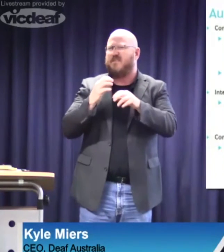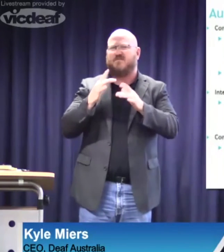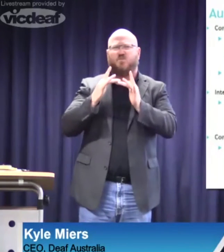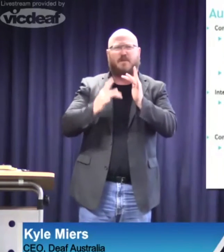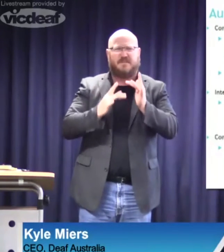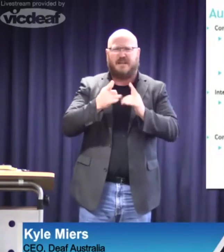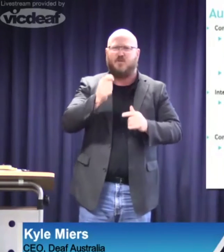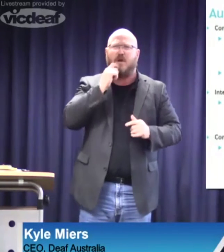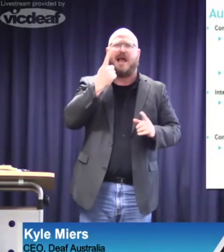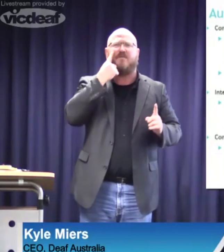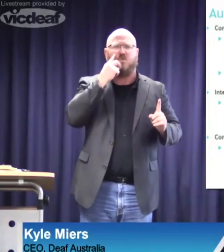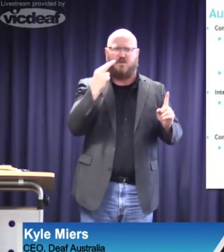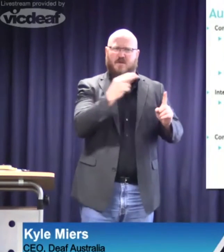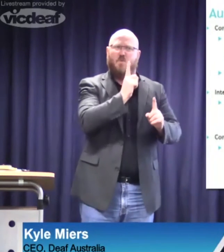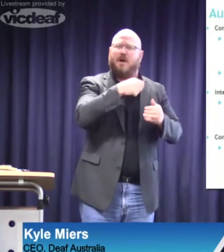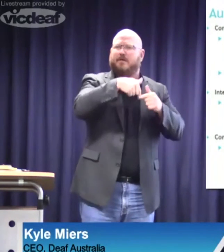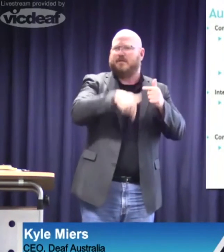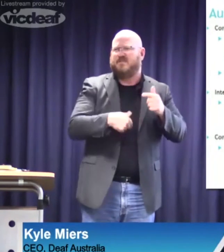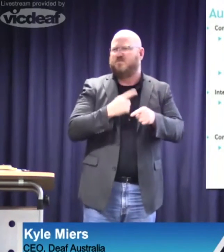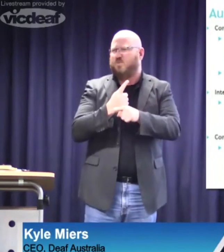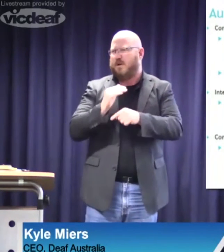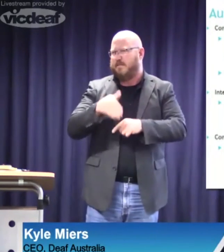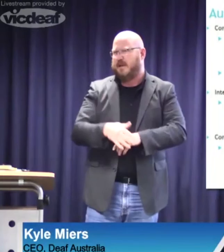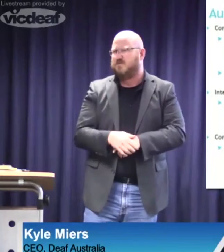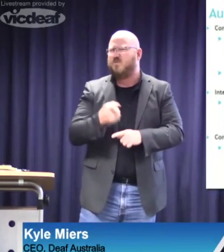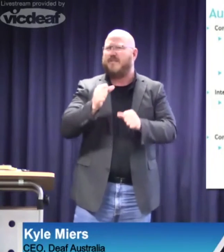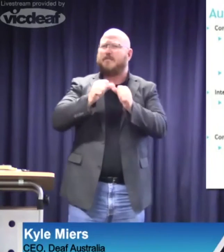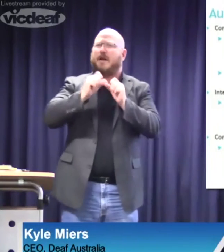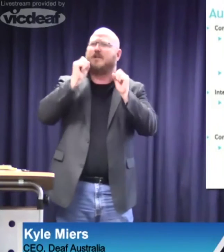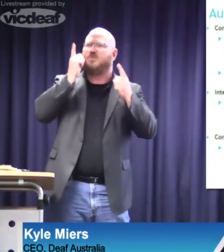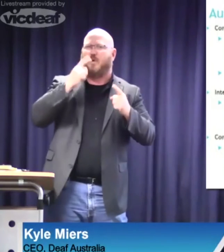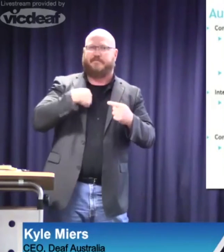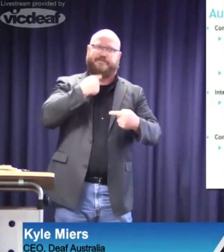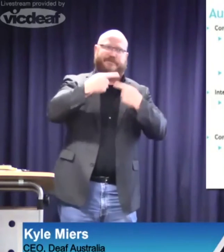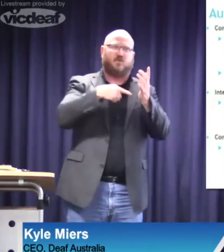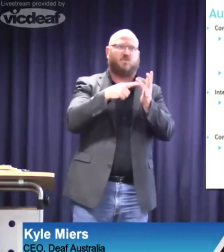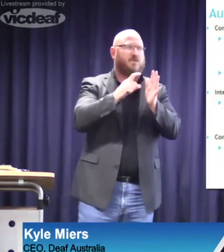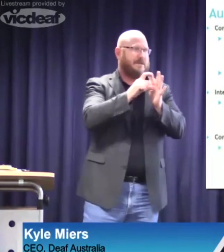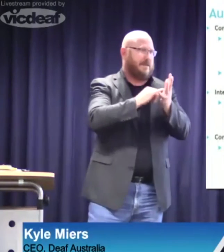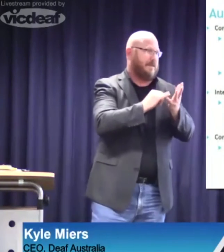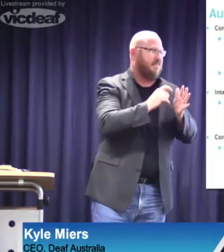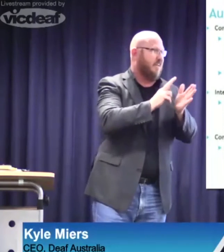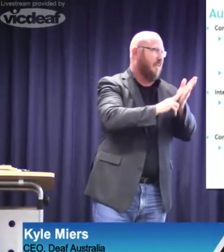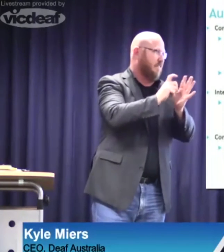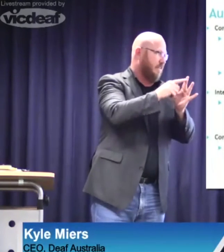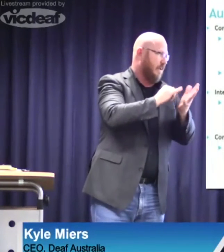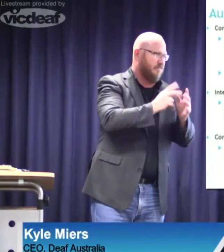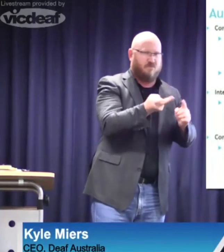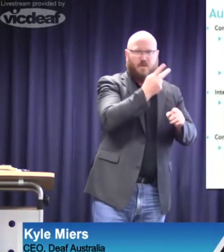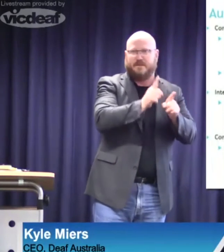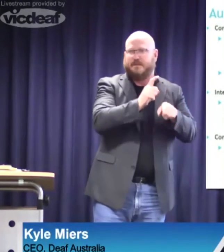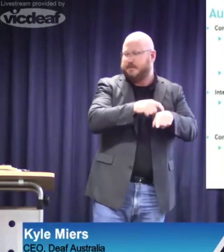on Facebook as well as the Deaf Australia vlog so that you can read it in more detail at your leisure.